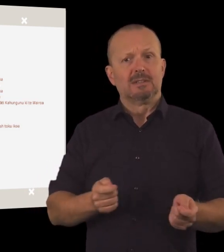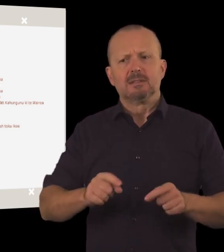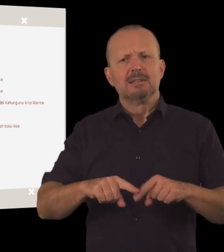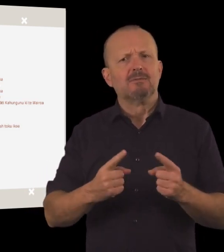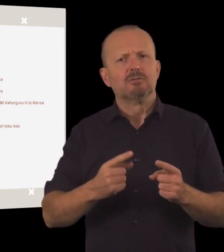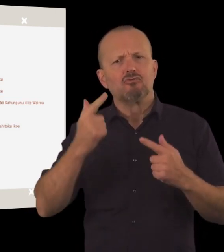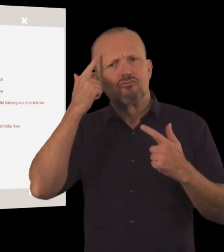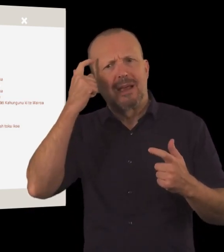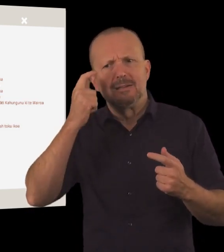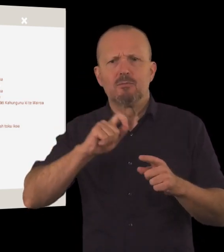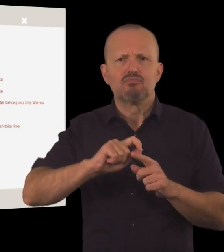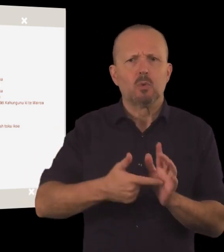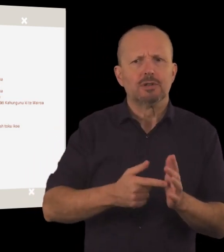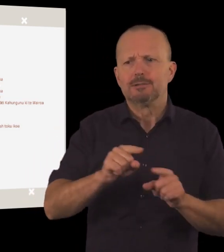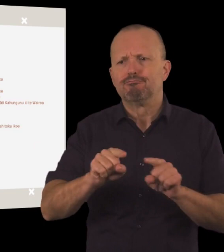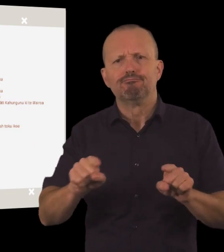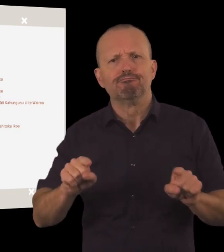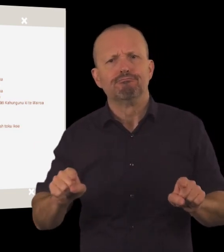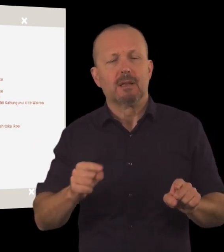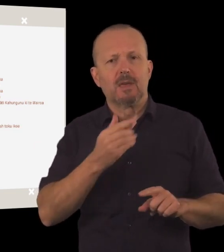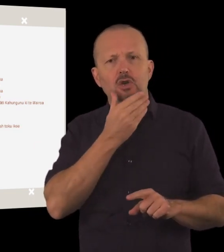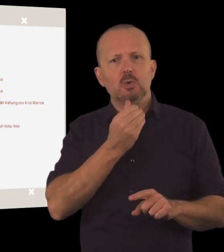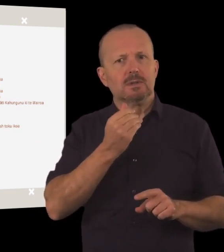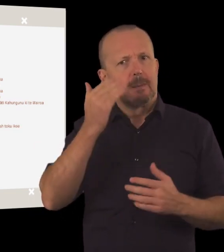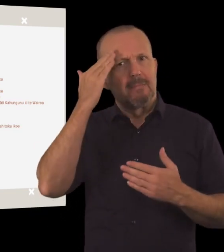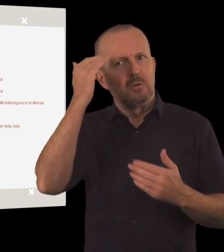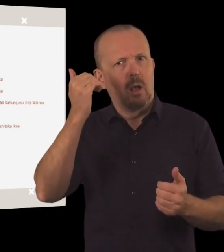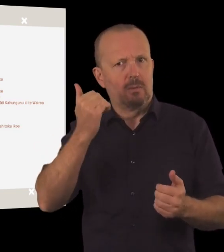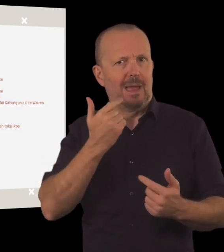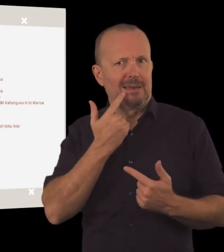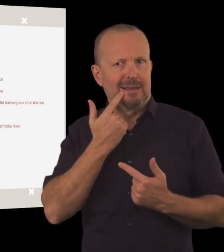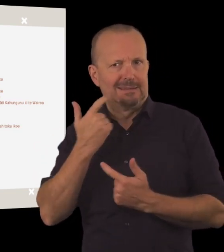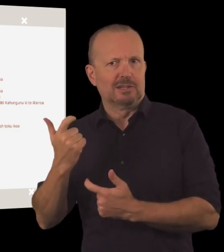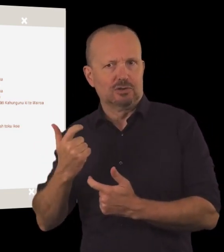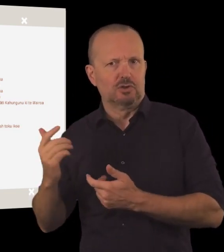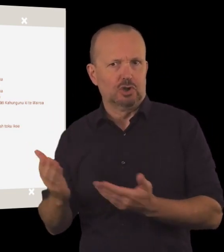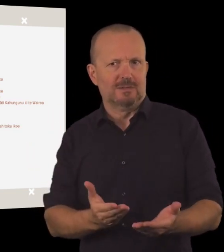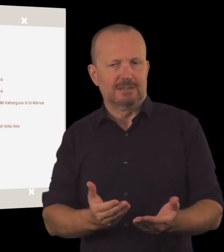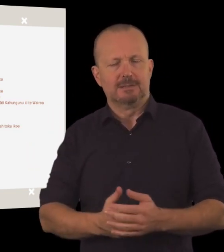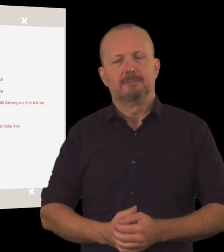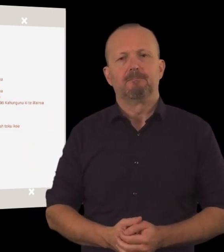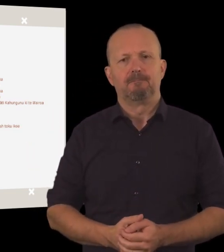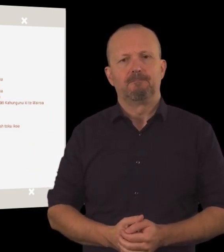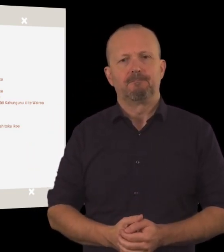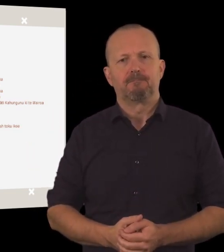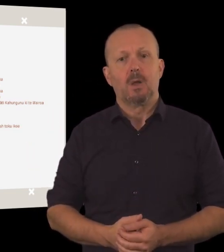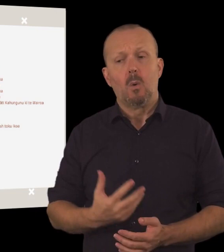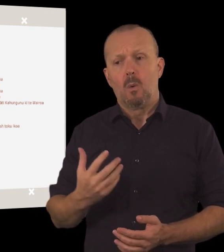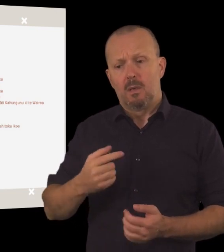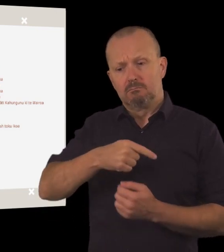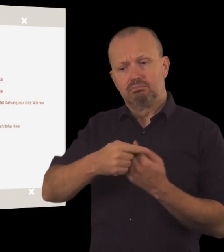facilitate different creative projects with artists who are using mental health and addiction services. We all